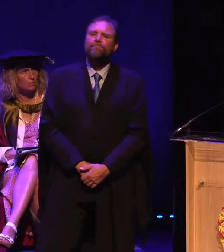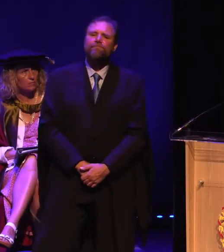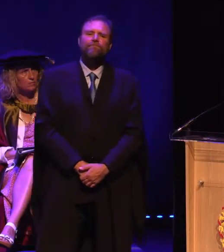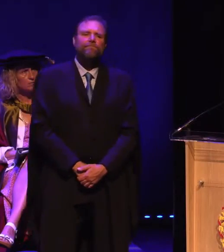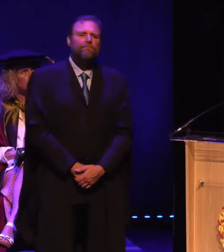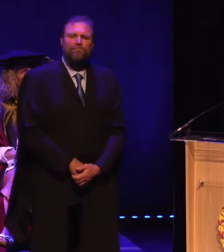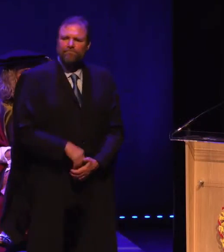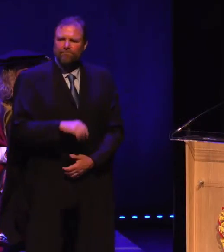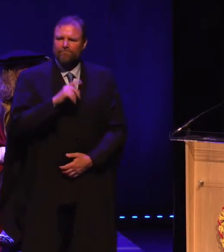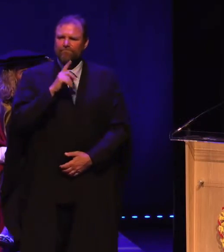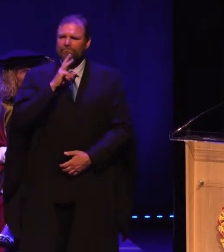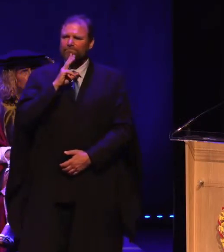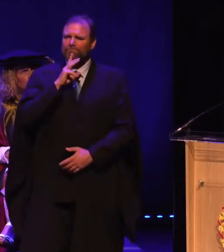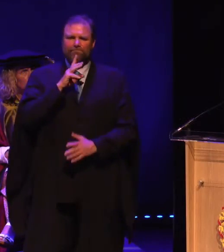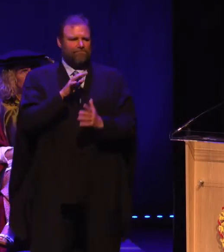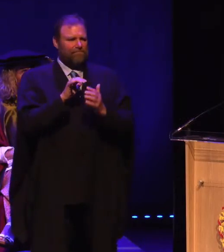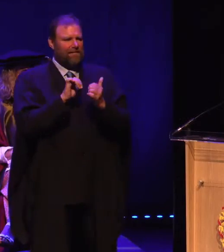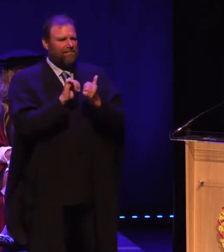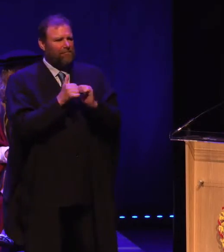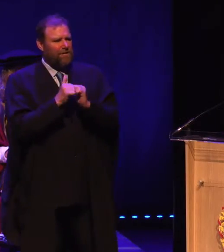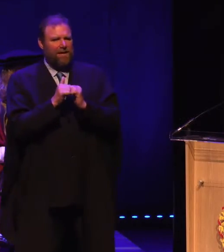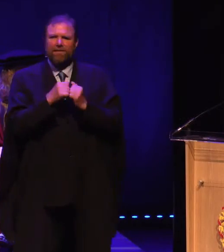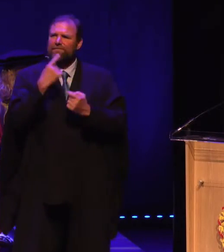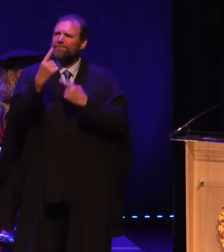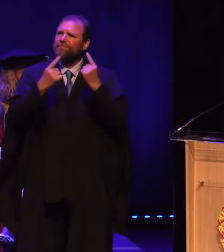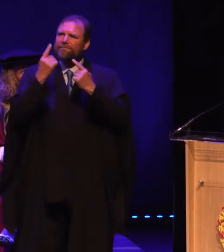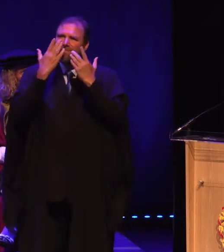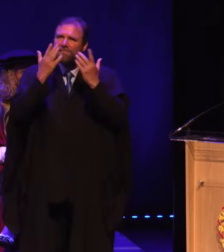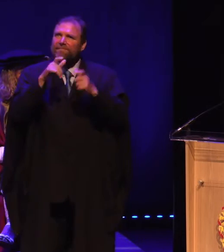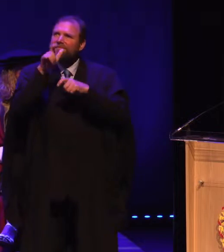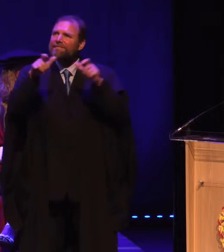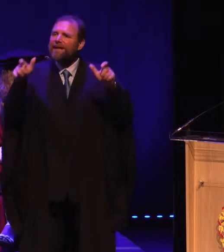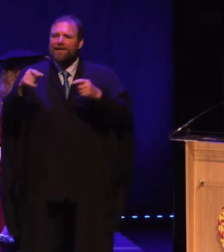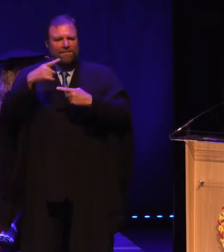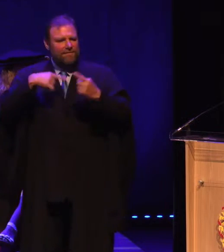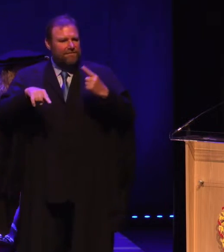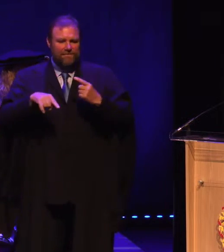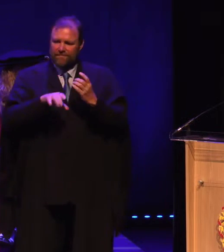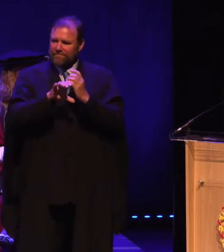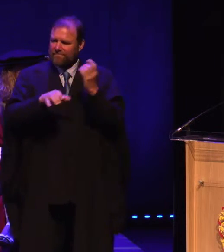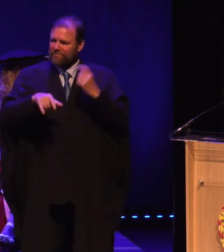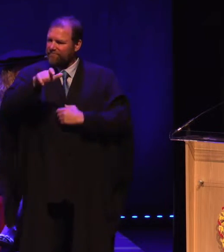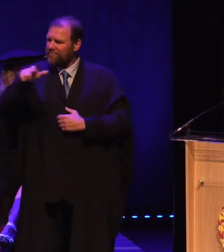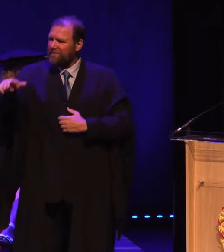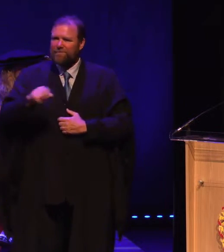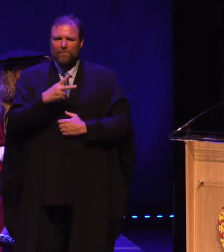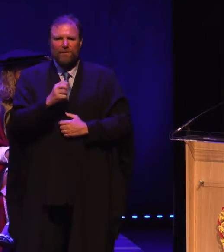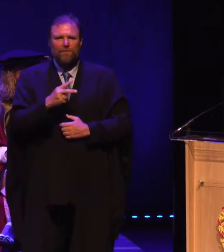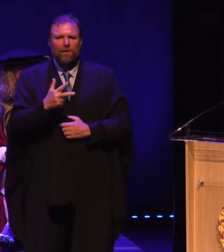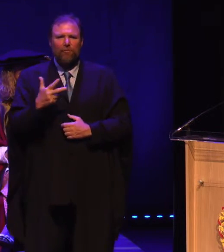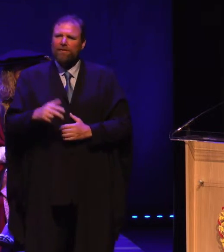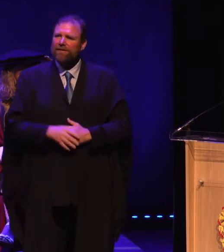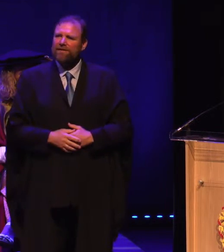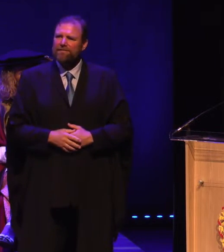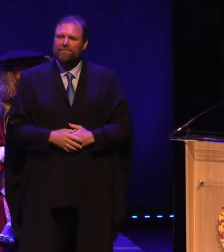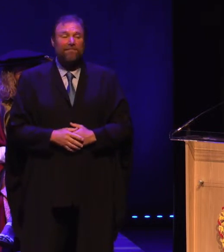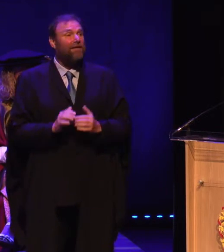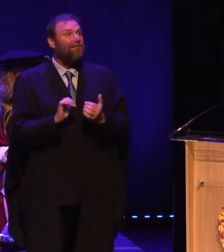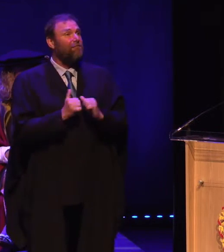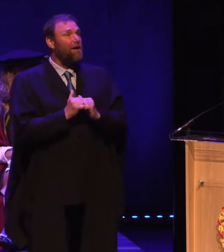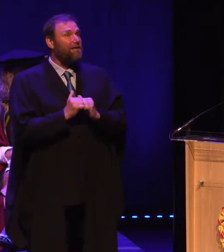Ffrindiau a gwesteion, a chi, graddedigion 2023. Friends and guests, and